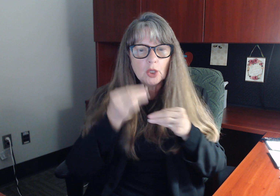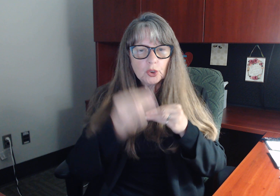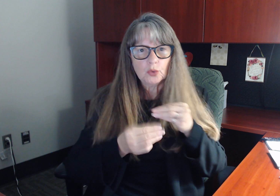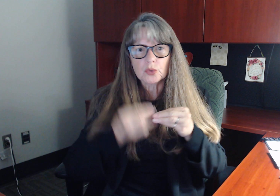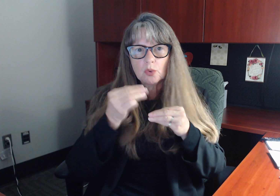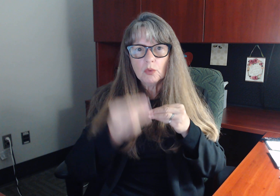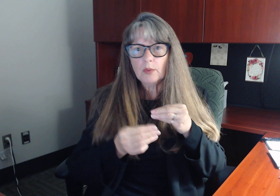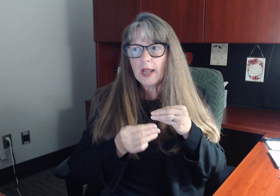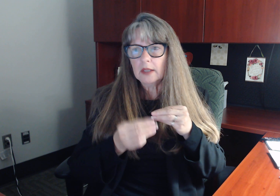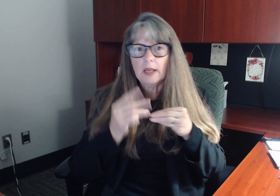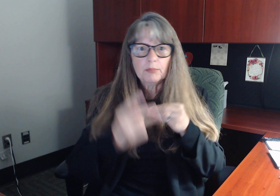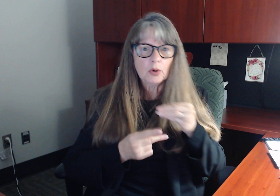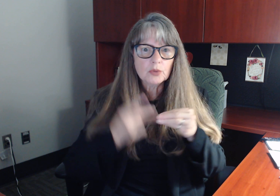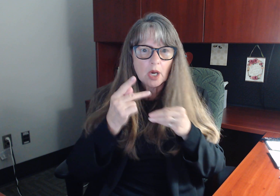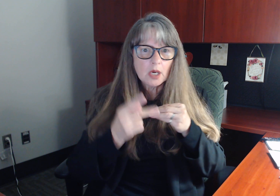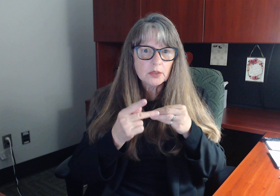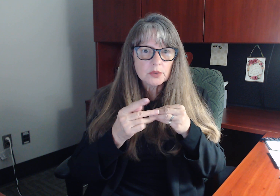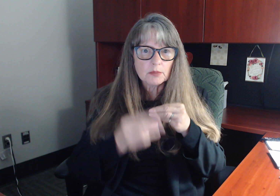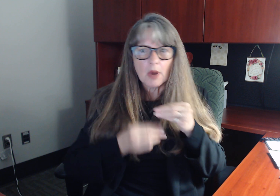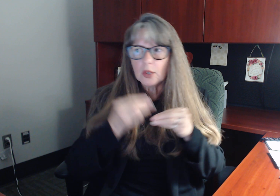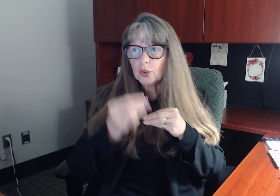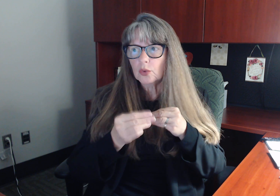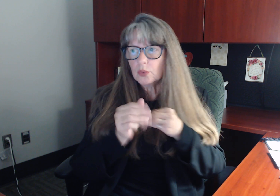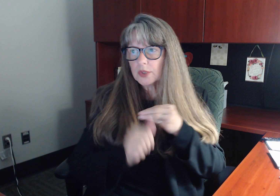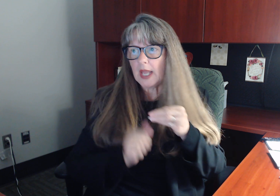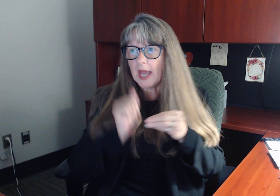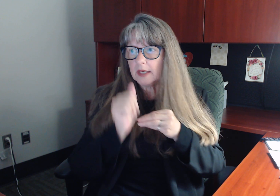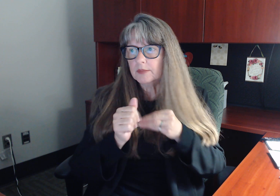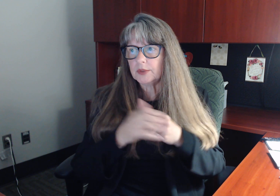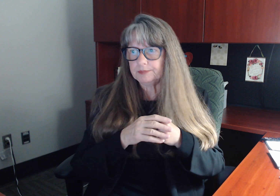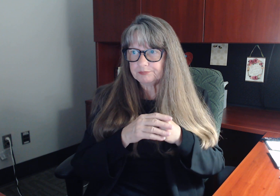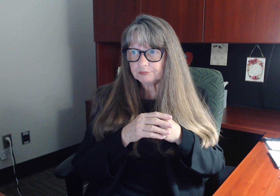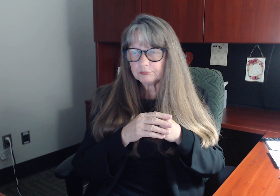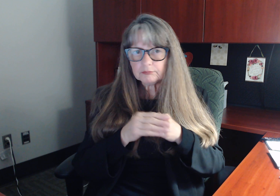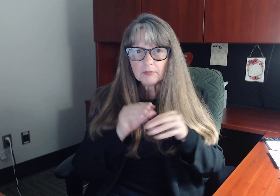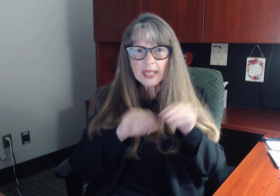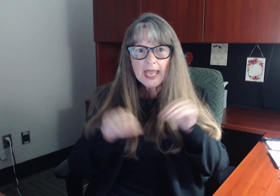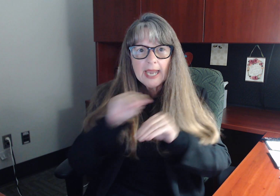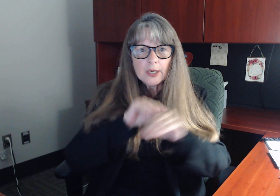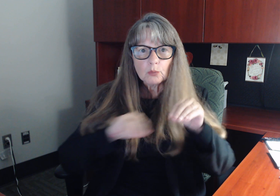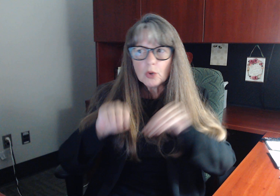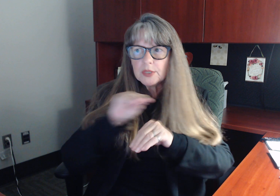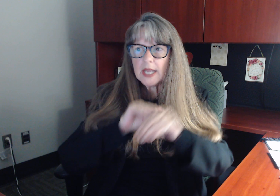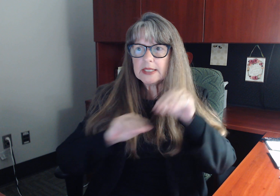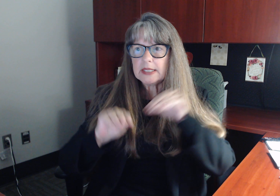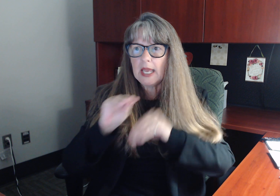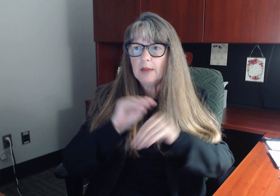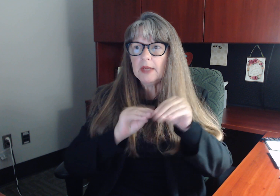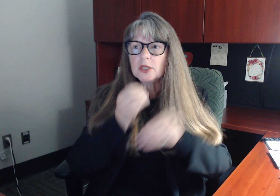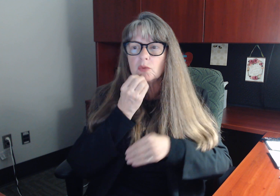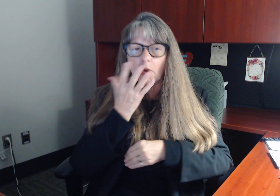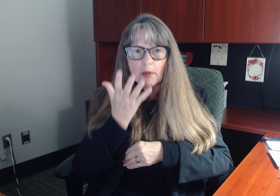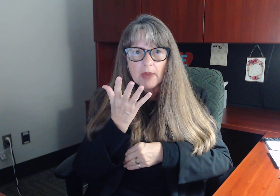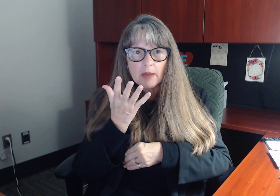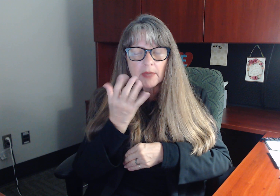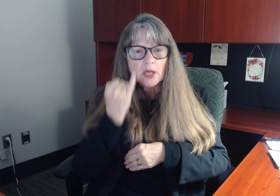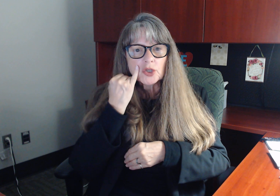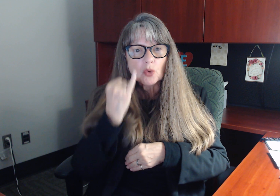molecules go around like protons, molecules, and atoms, and it rotates them to warm them up. So if